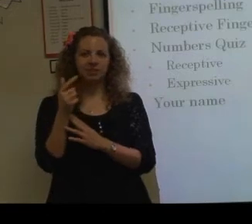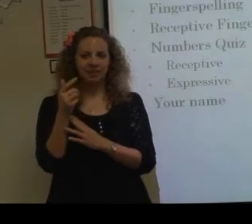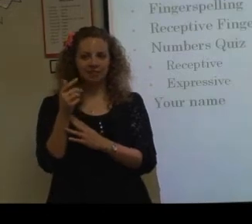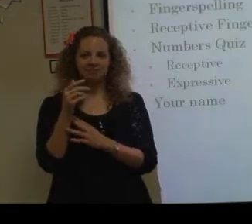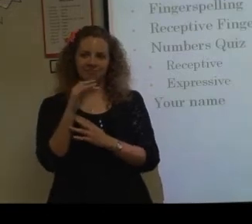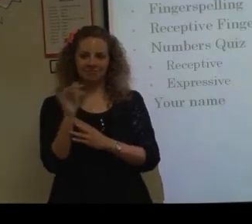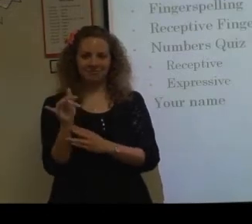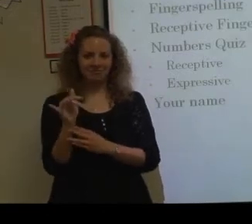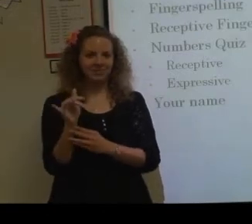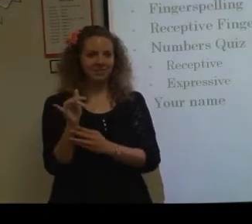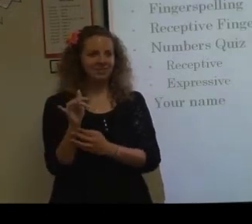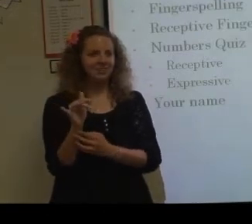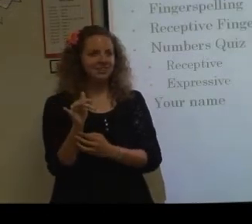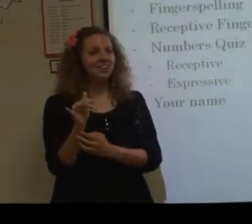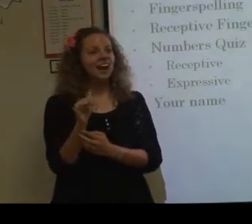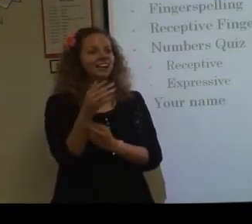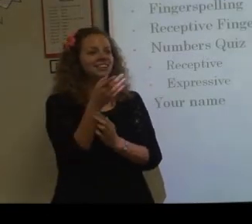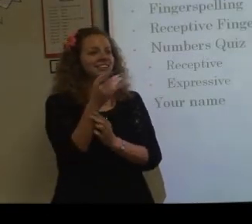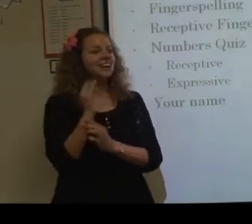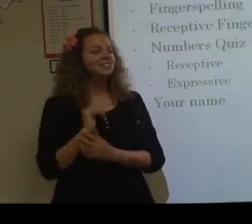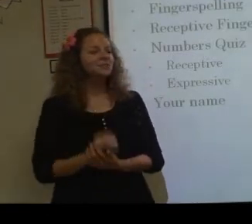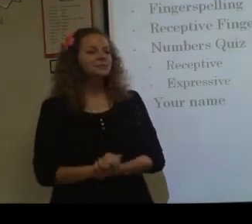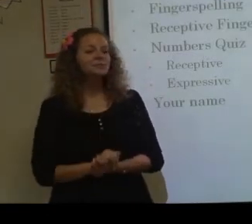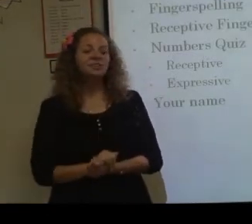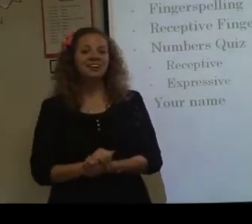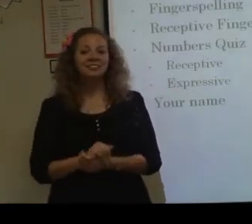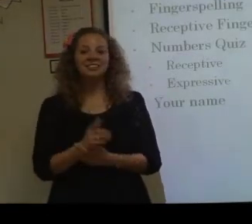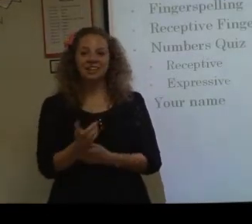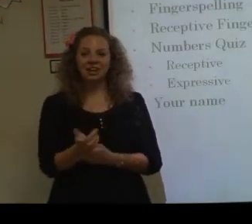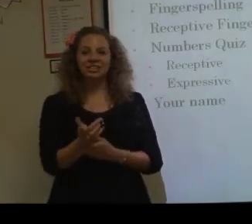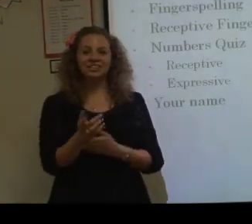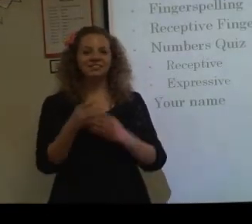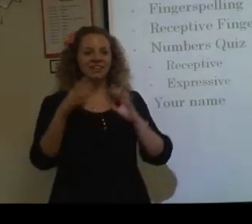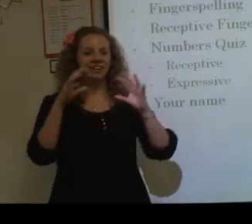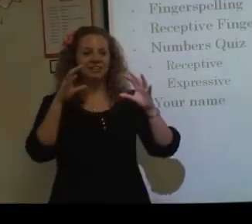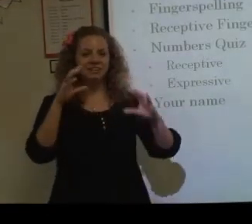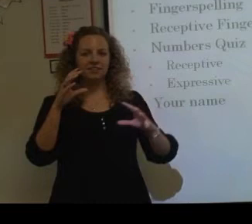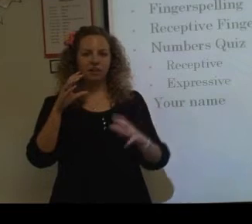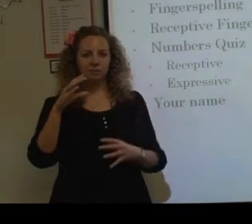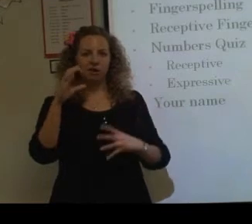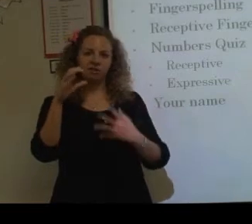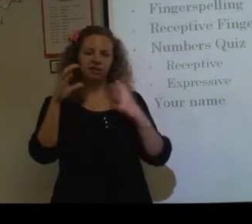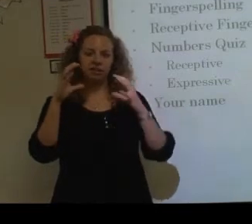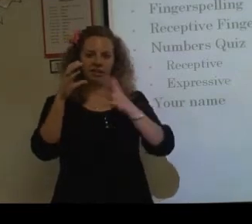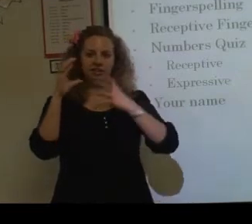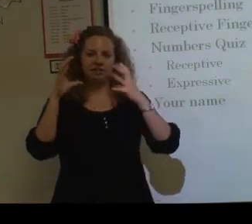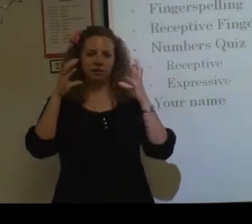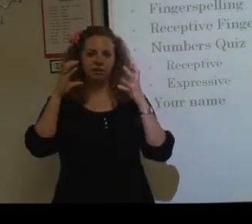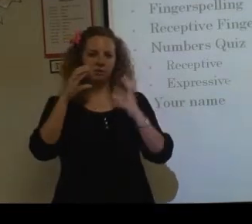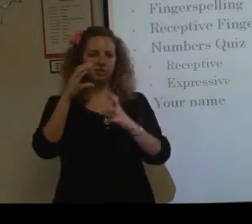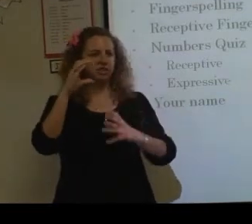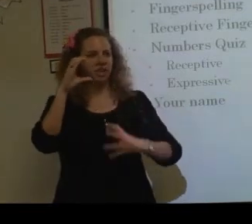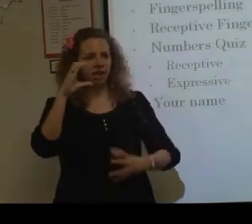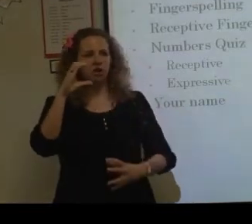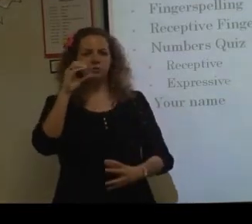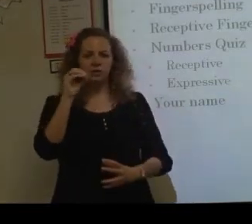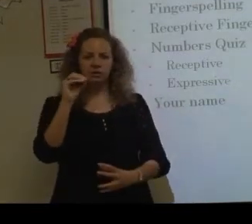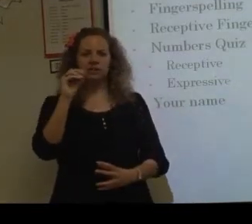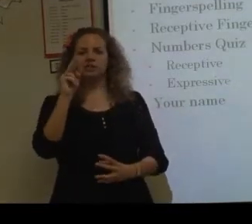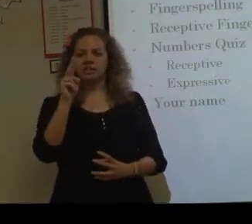like that. Like cursive. So, yeah, somebody was pointing out, it was like cursive, like instead of like a block letter, like instead of like the printing, like where you can understand